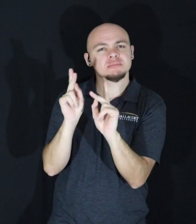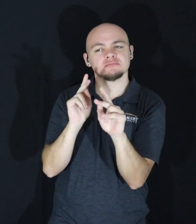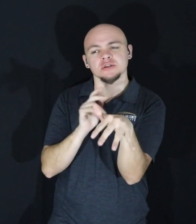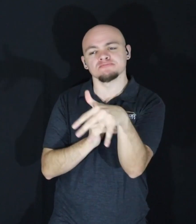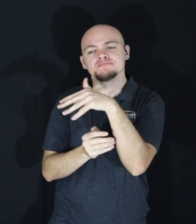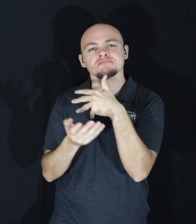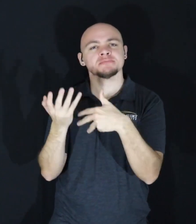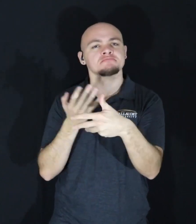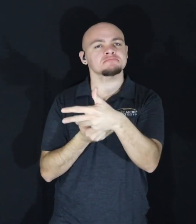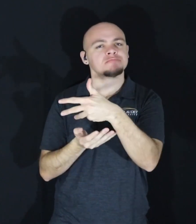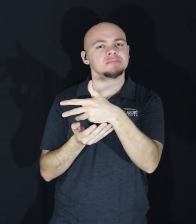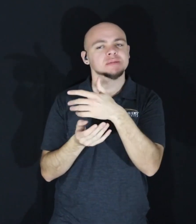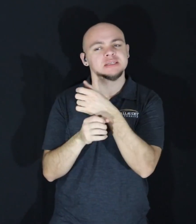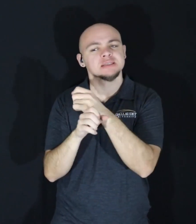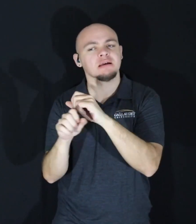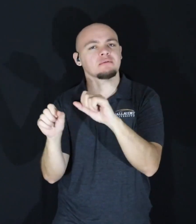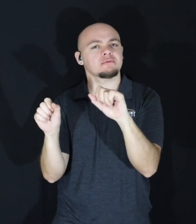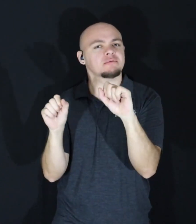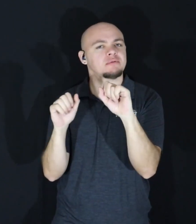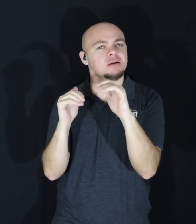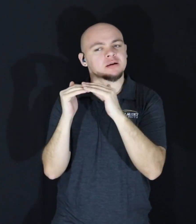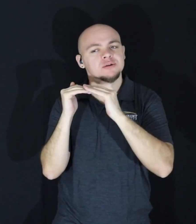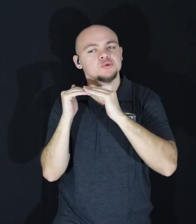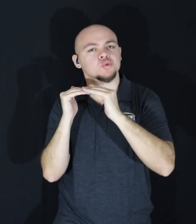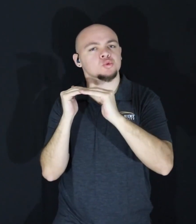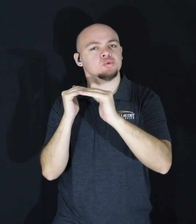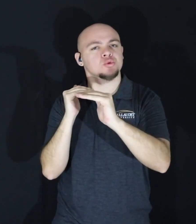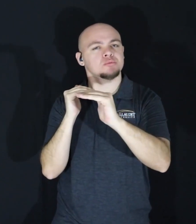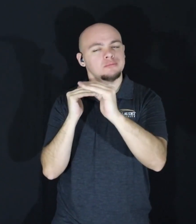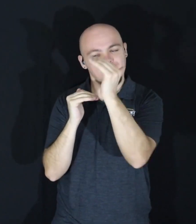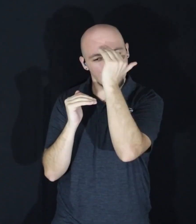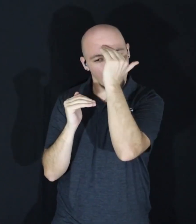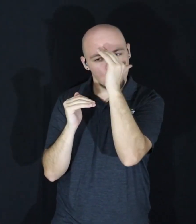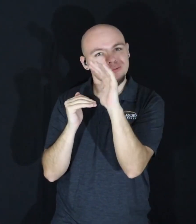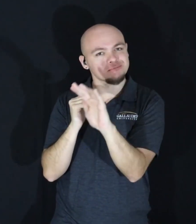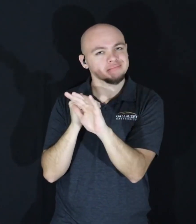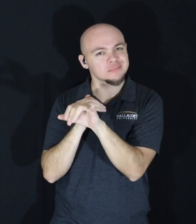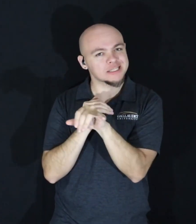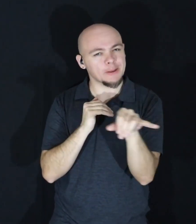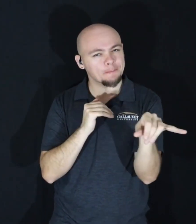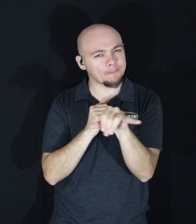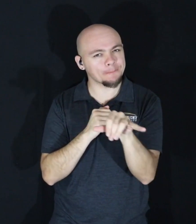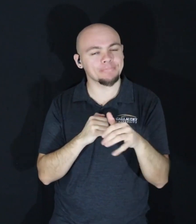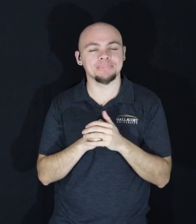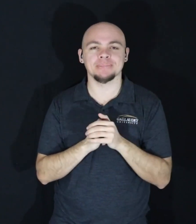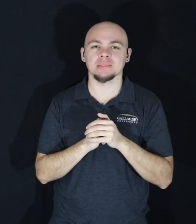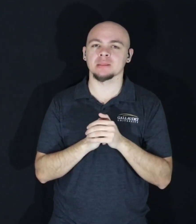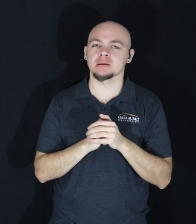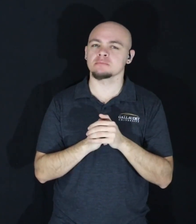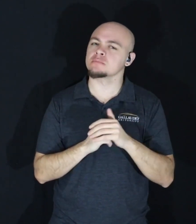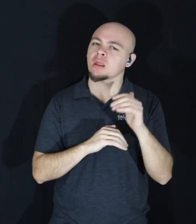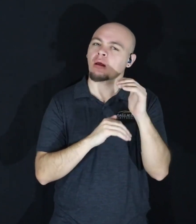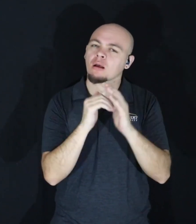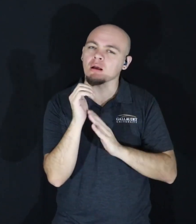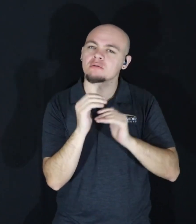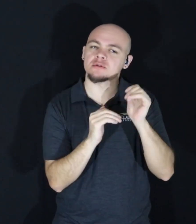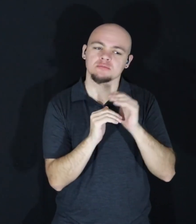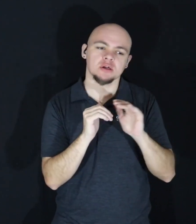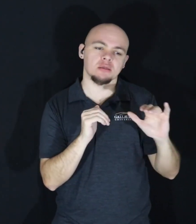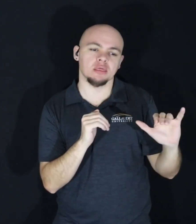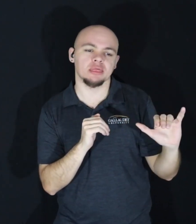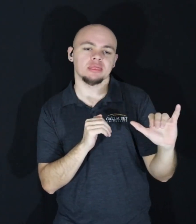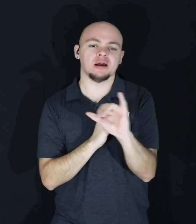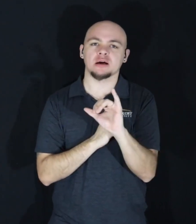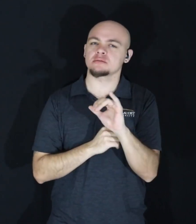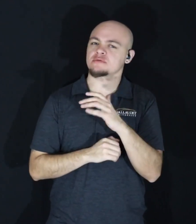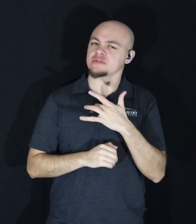safe and secure and known. It's easy to grow comfortable in these home chords, so to speak,